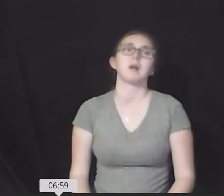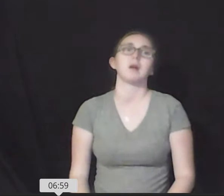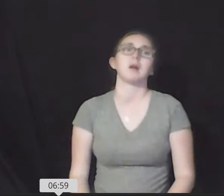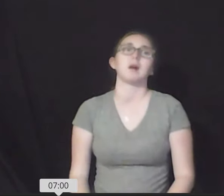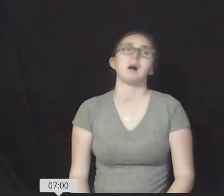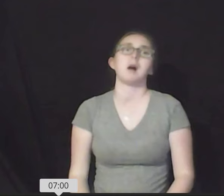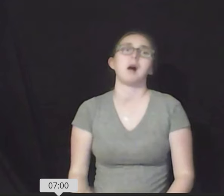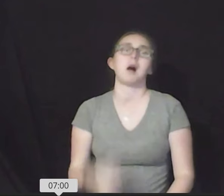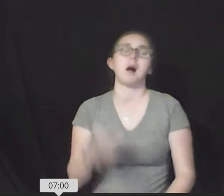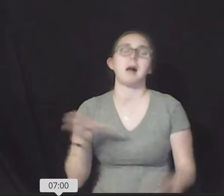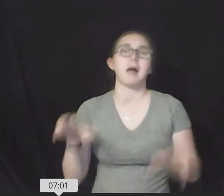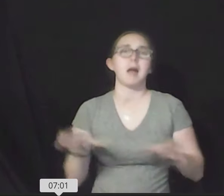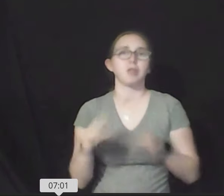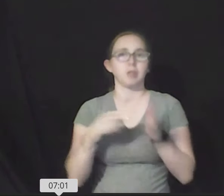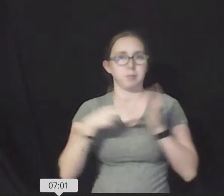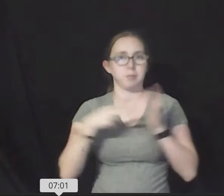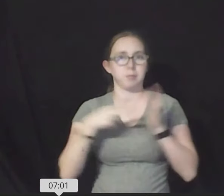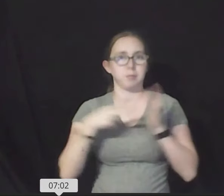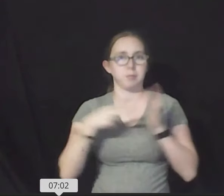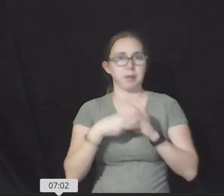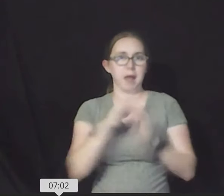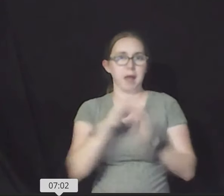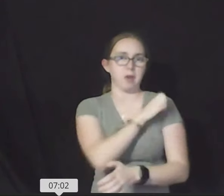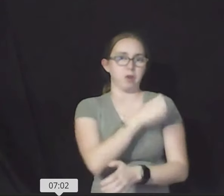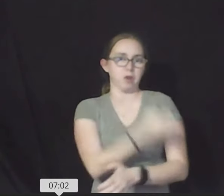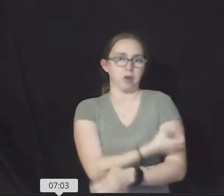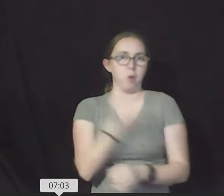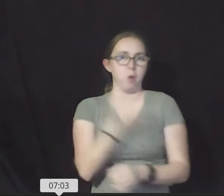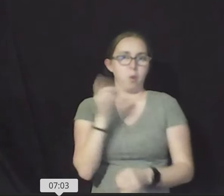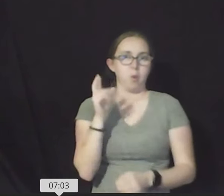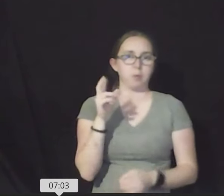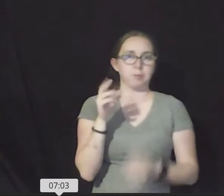Who has an action that means energy or power?